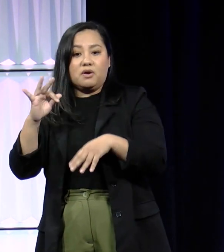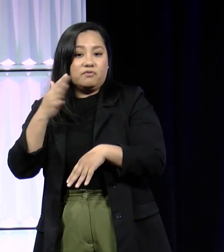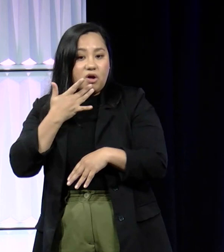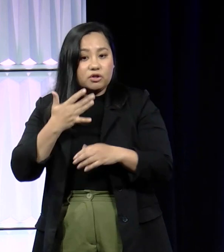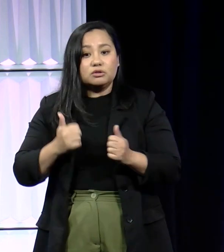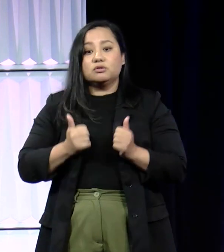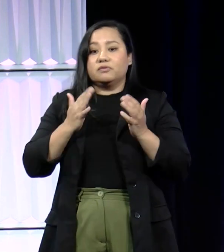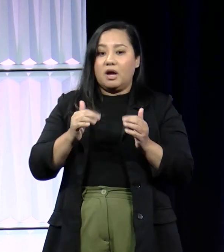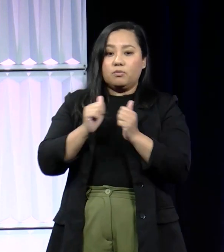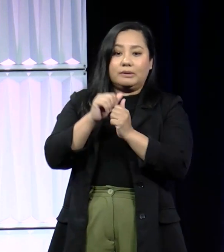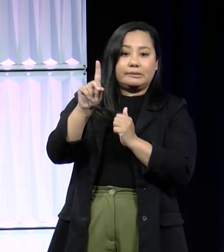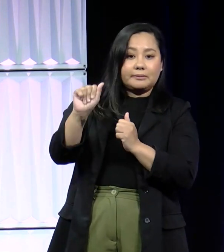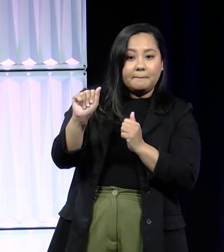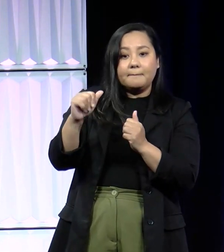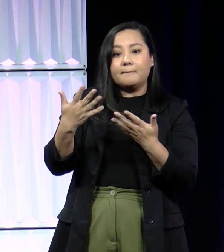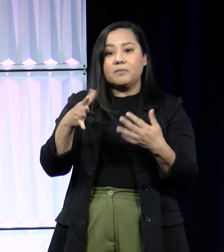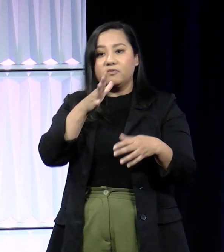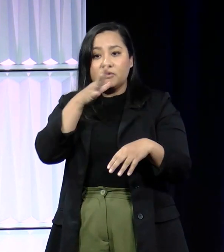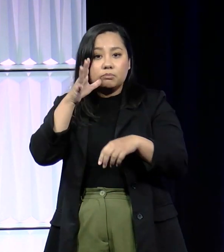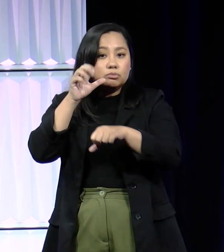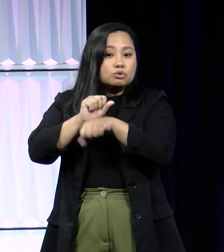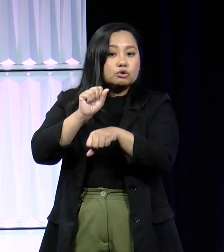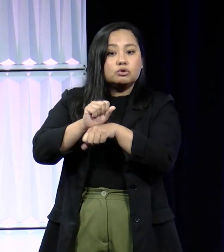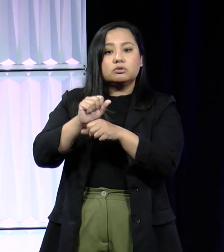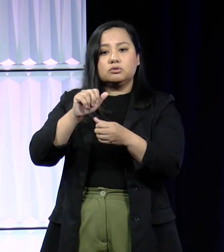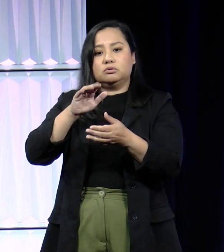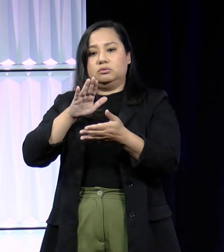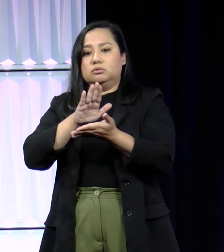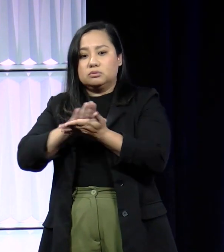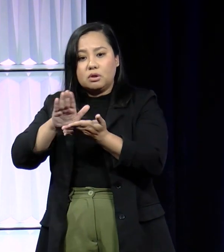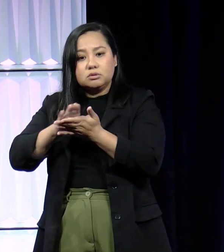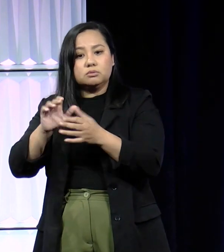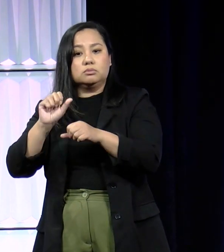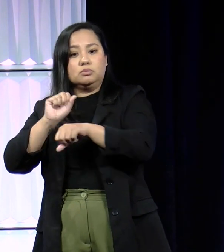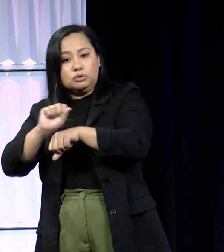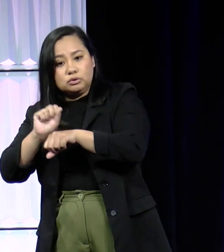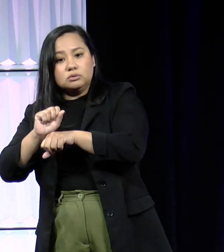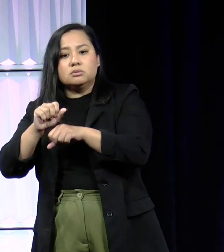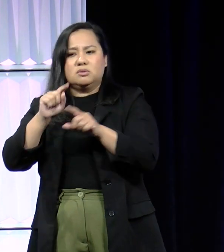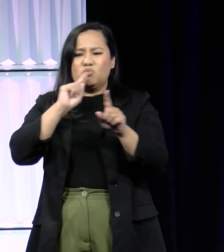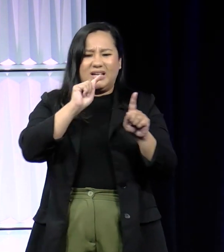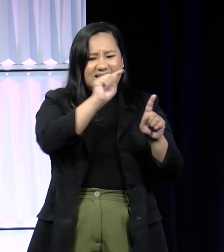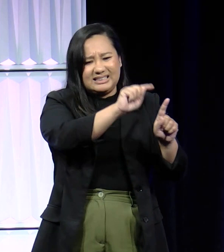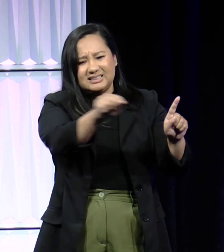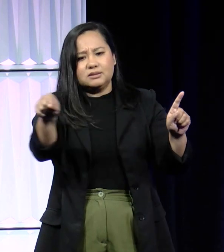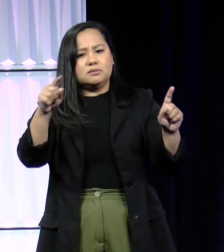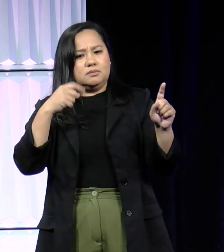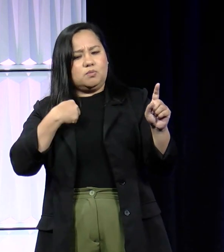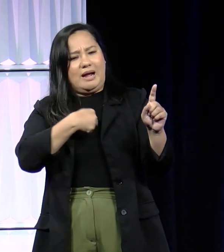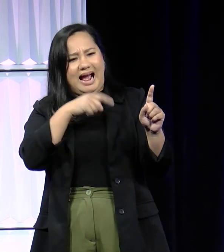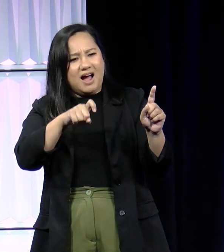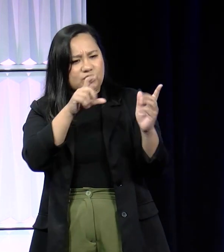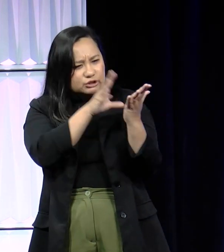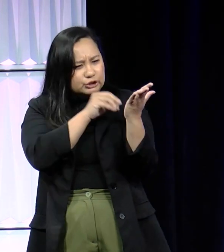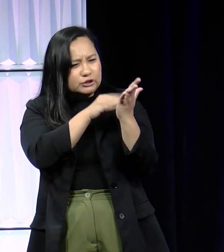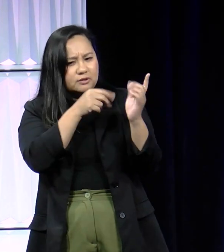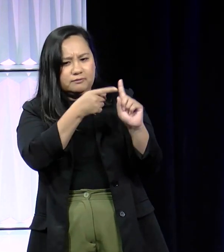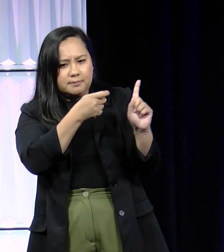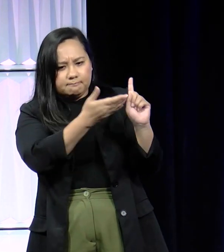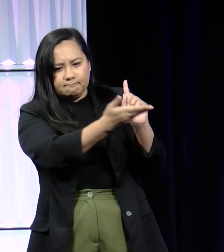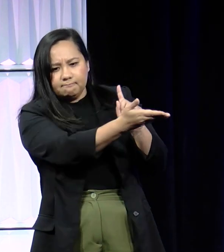farm workers, janitorial workers, and so many others. When you listen to those who are most